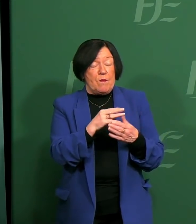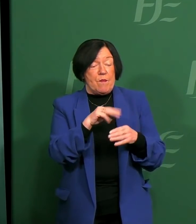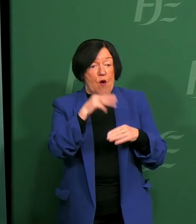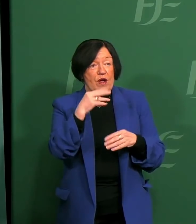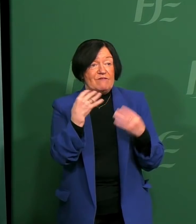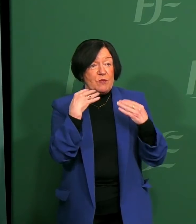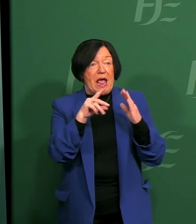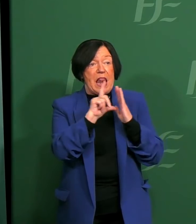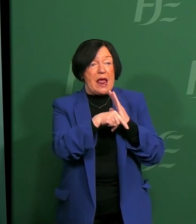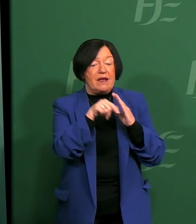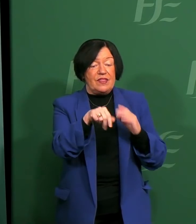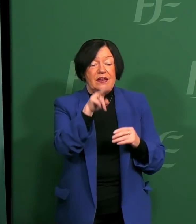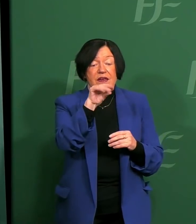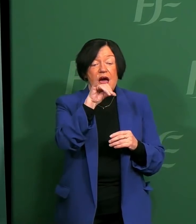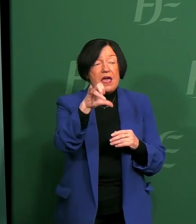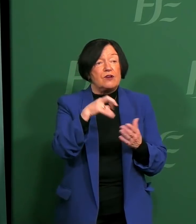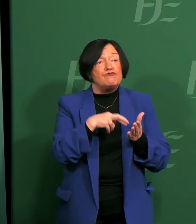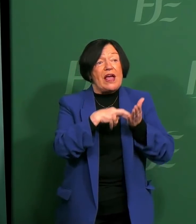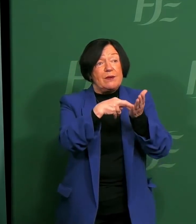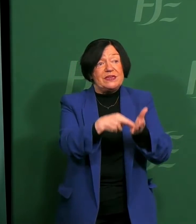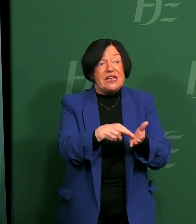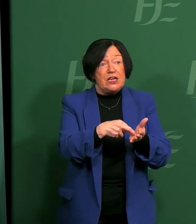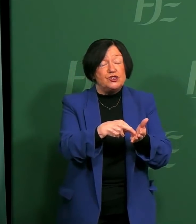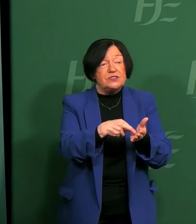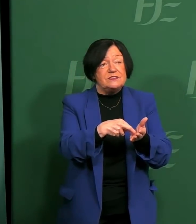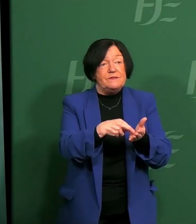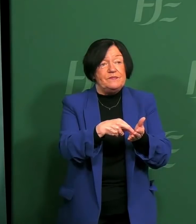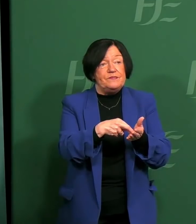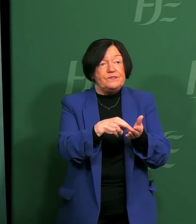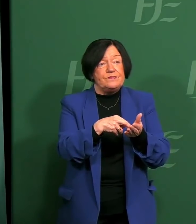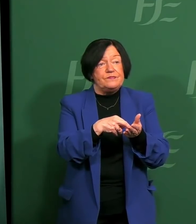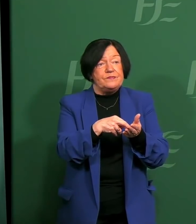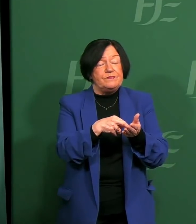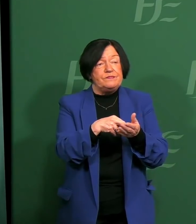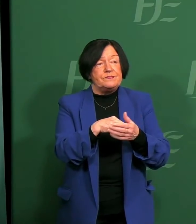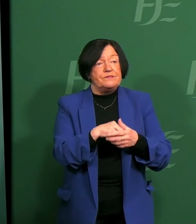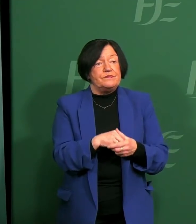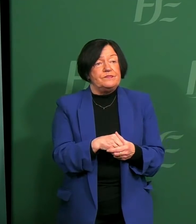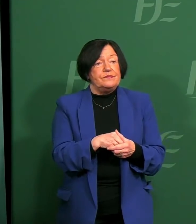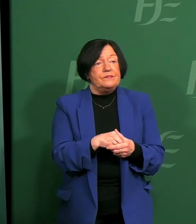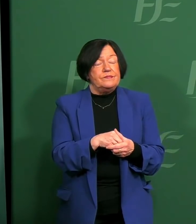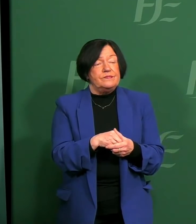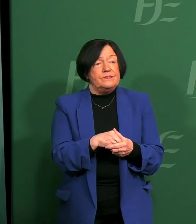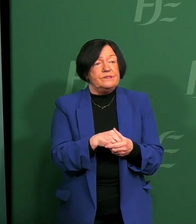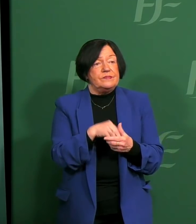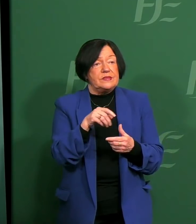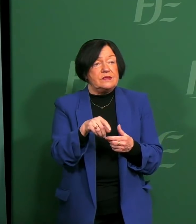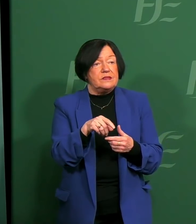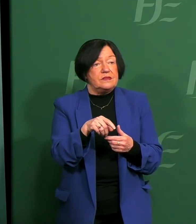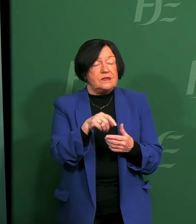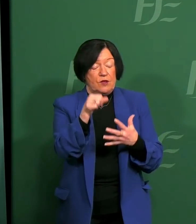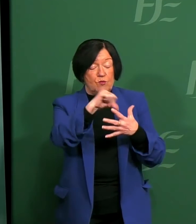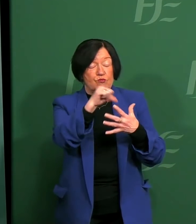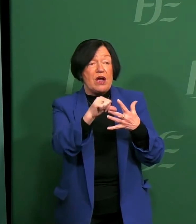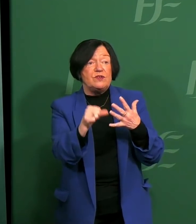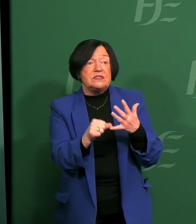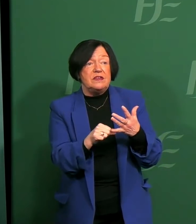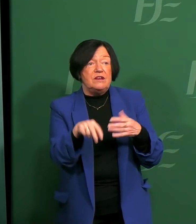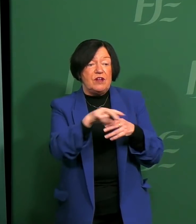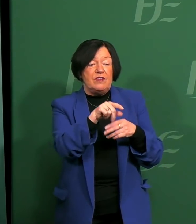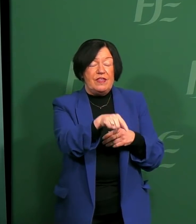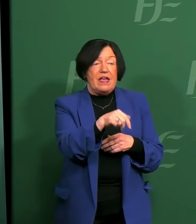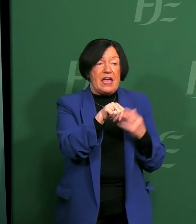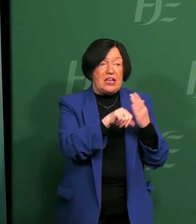We received the NIAC recommendation, as you'll be familiar, which set out the prioritisation process around the 5